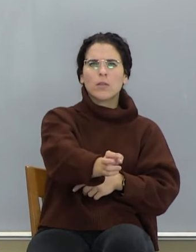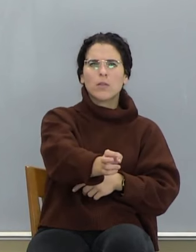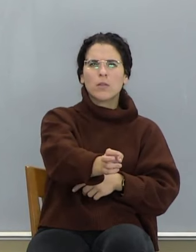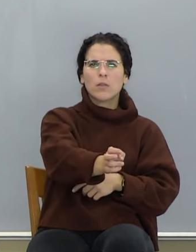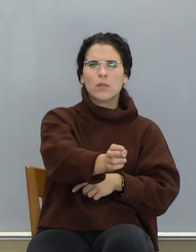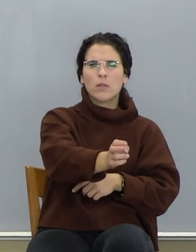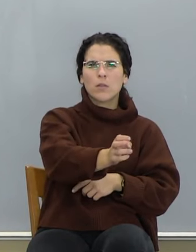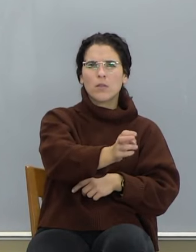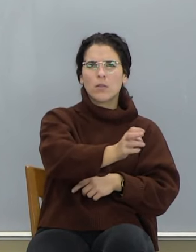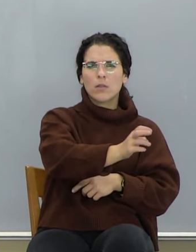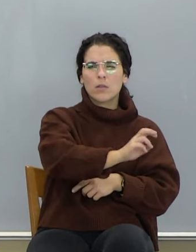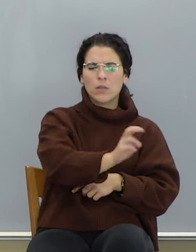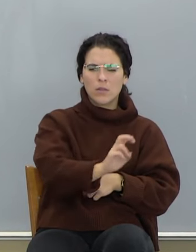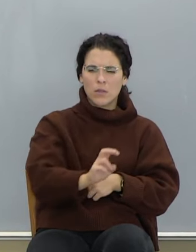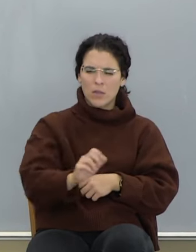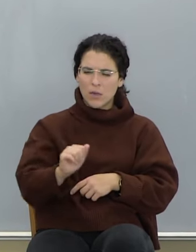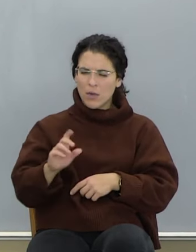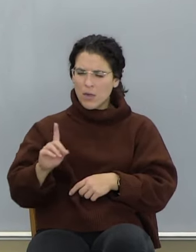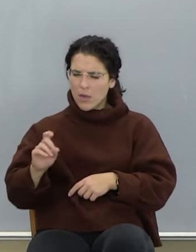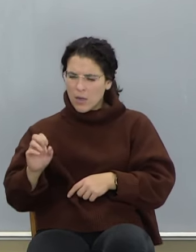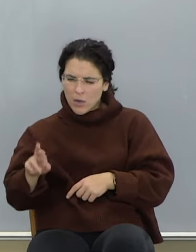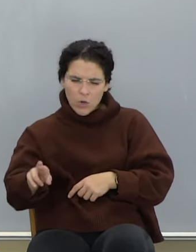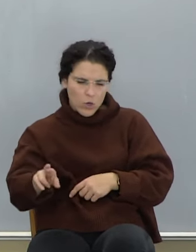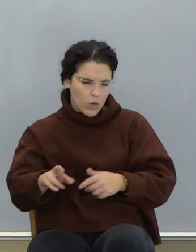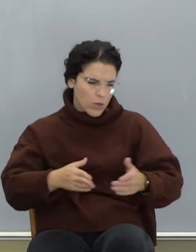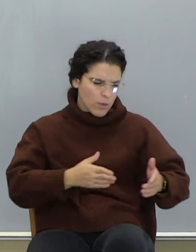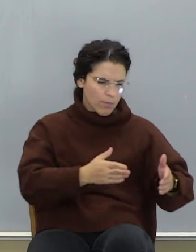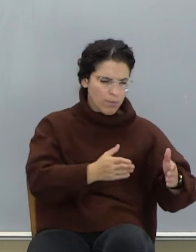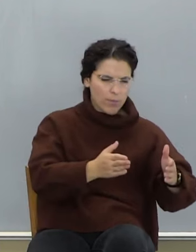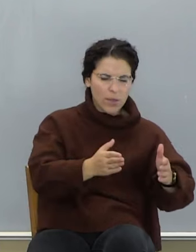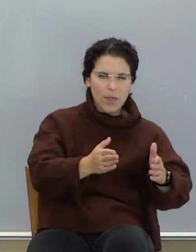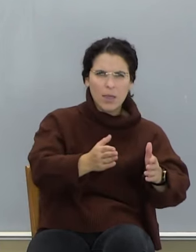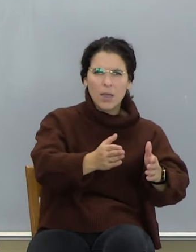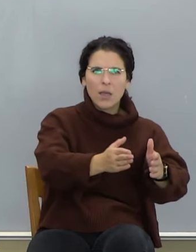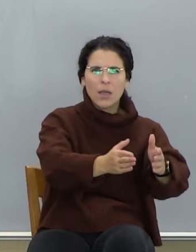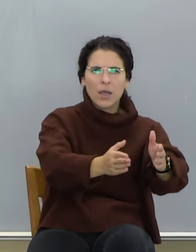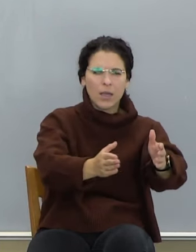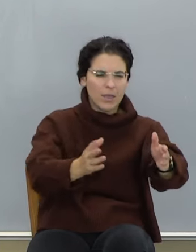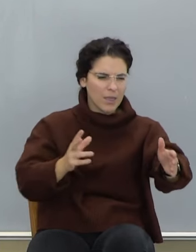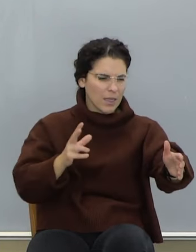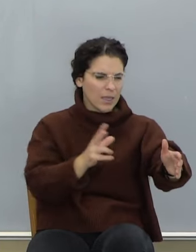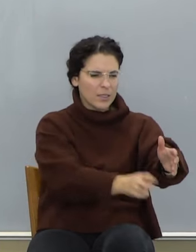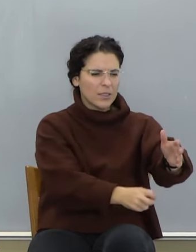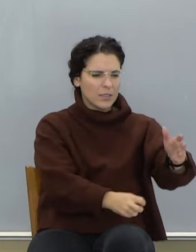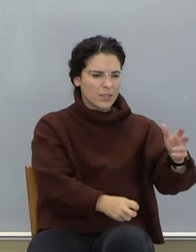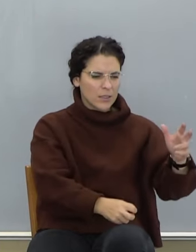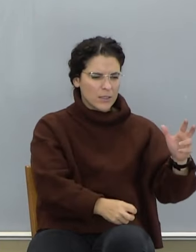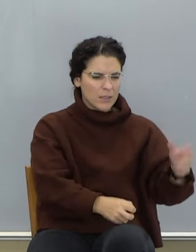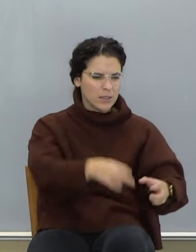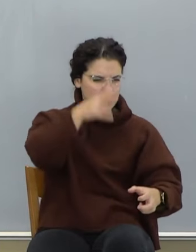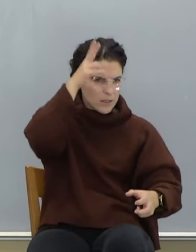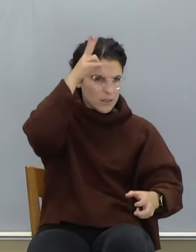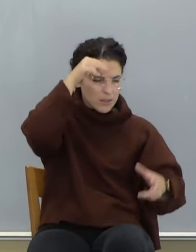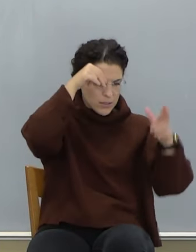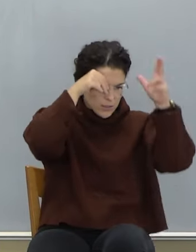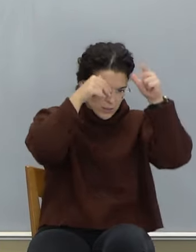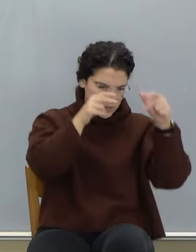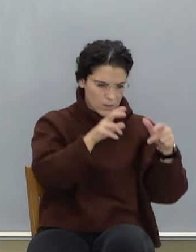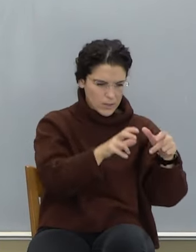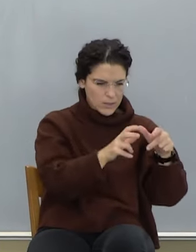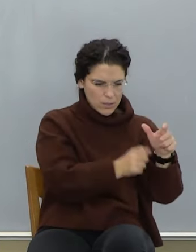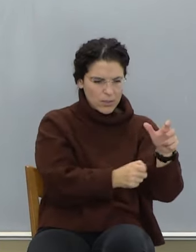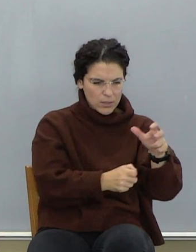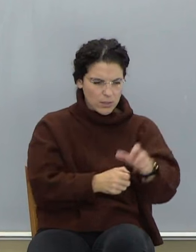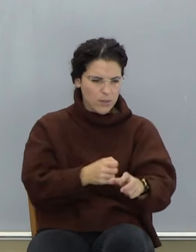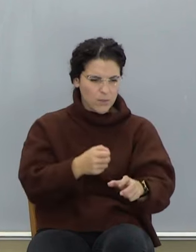the way, an adder in the path that biteth the horse heels, so that his rider shall